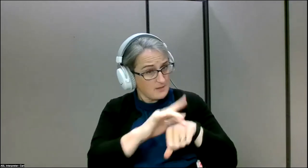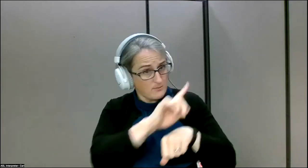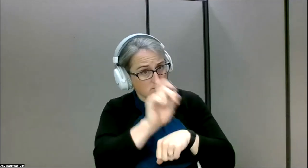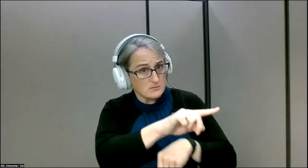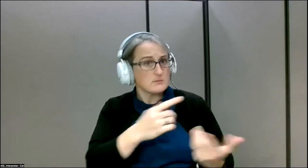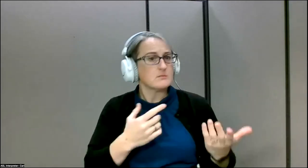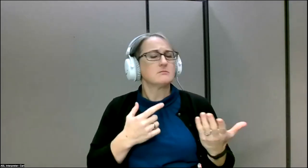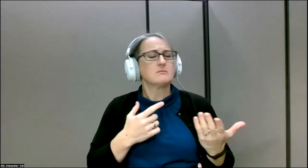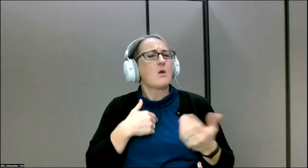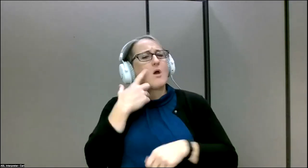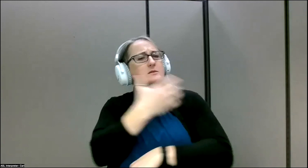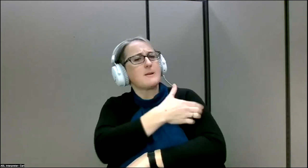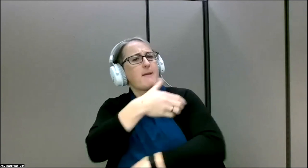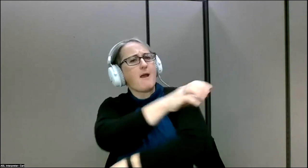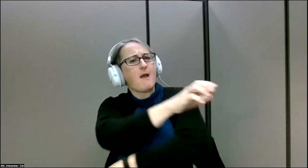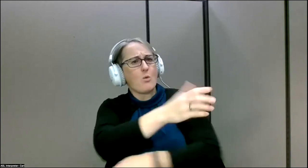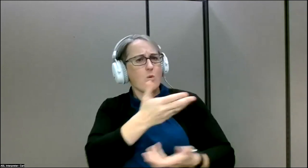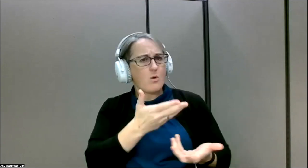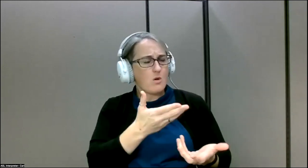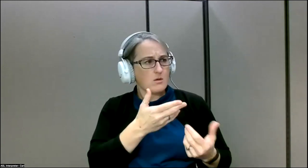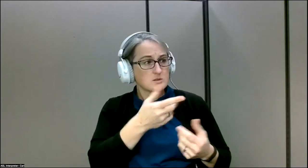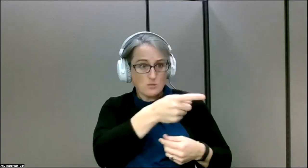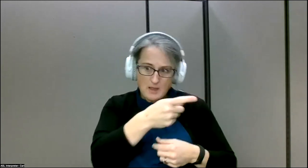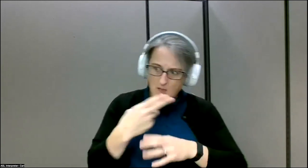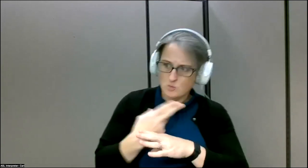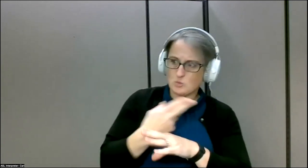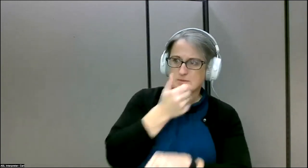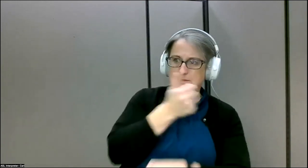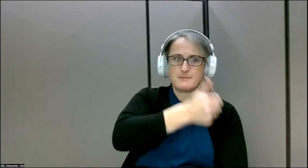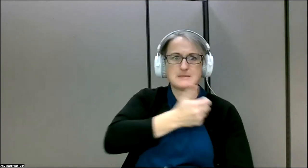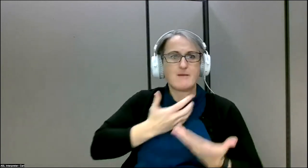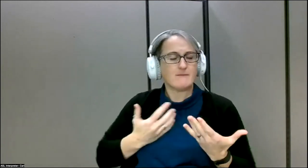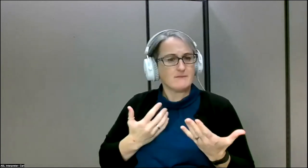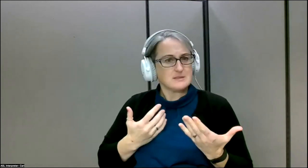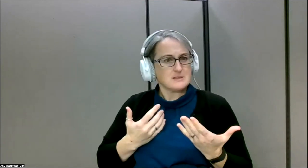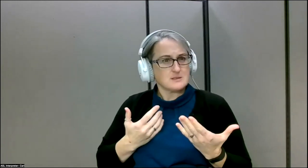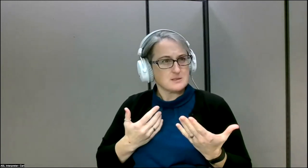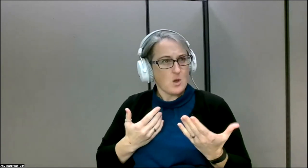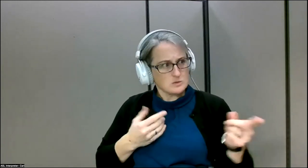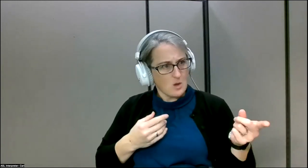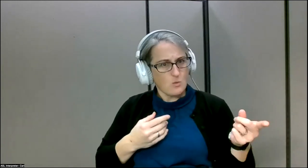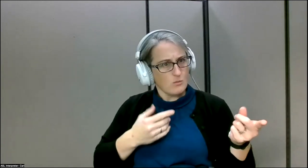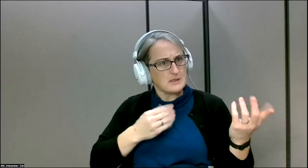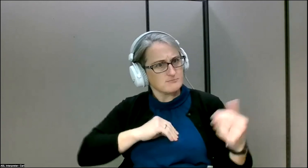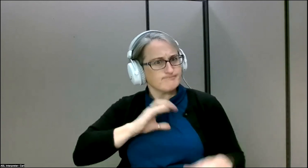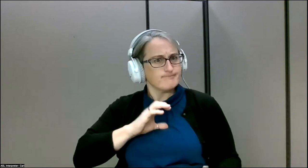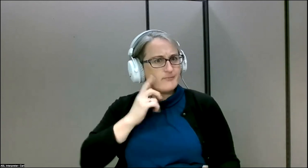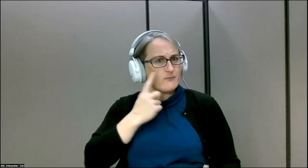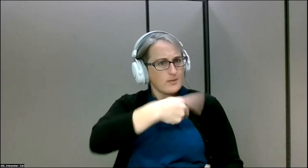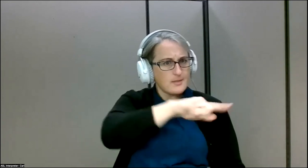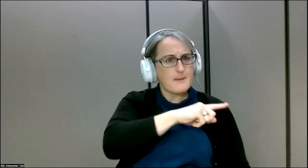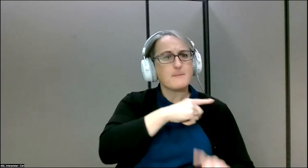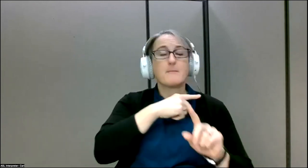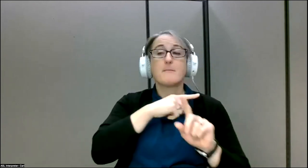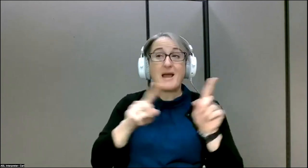and expand their horizons, it's empowering for them, but it's our responsibility as social workers to be made